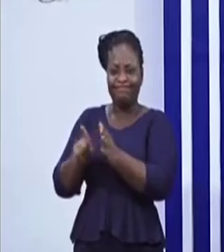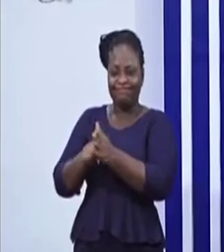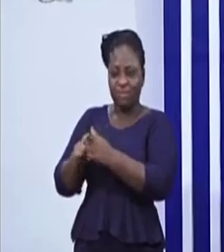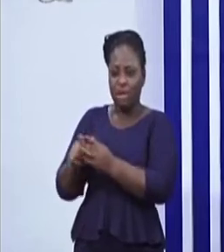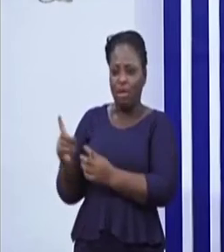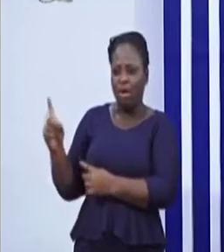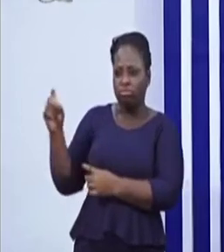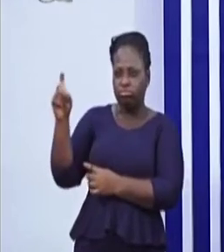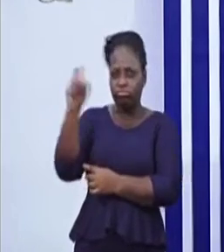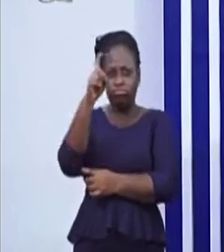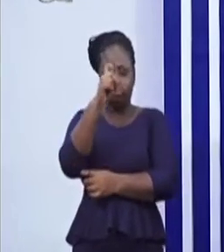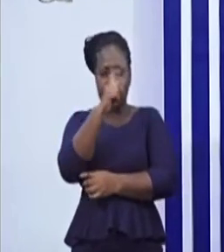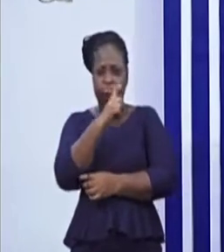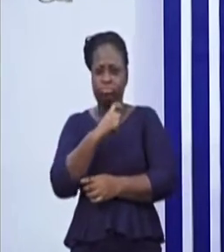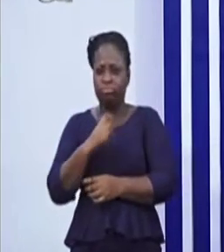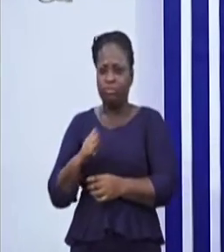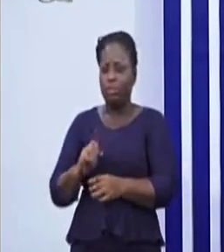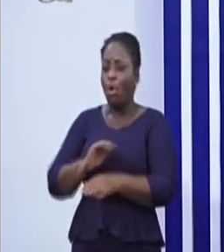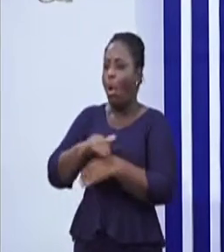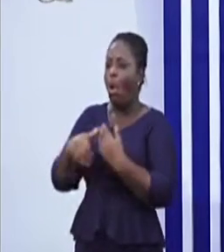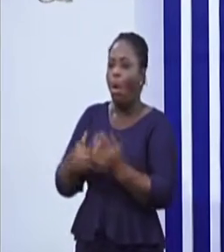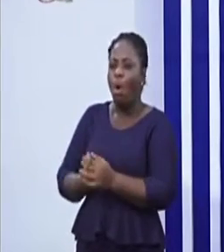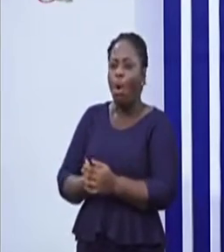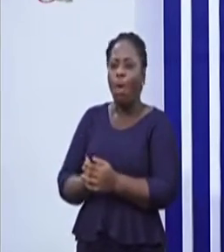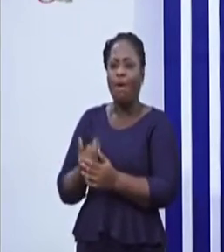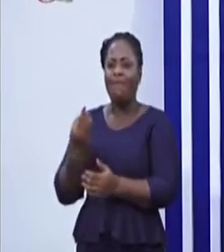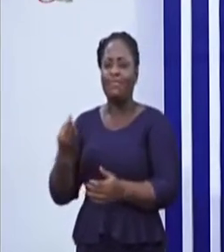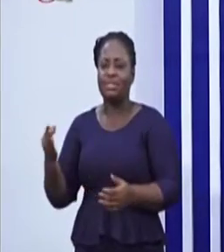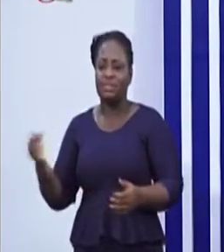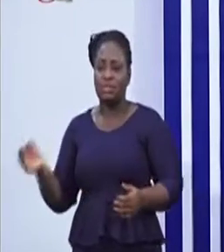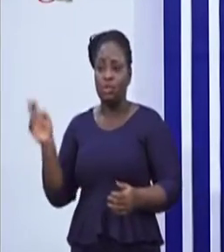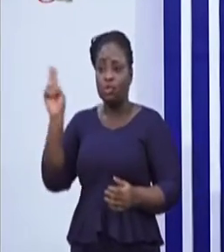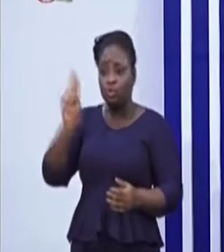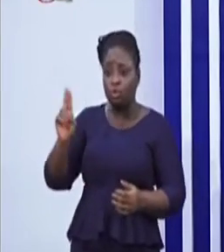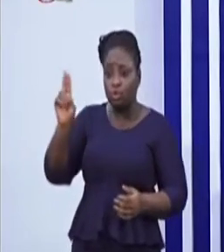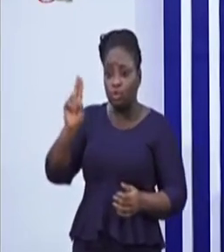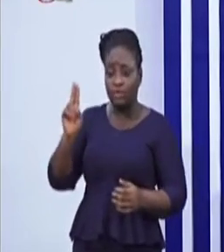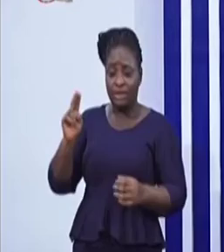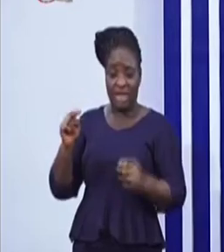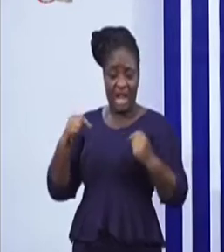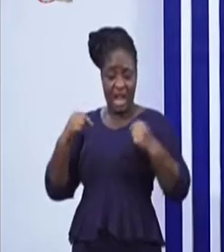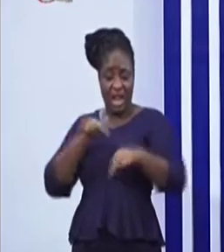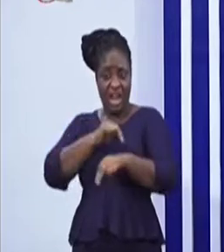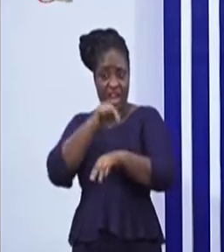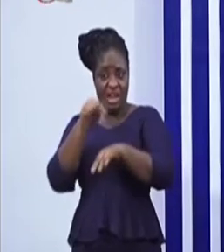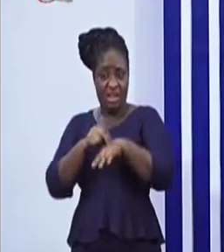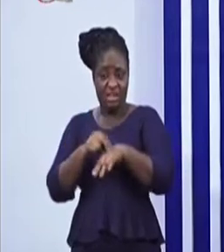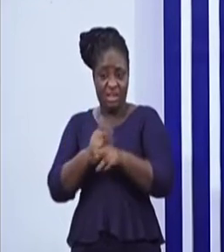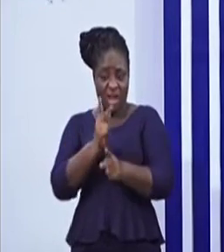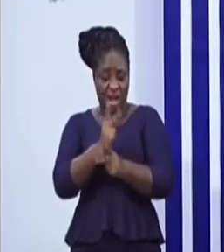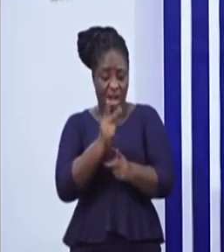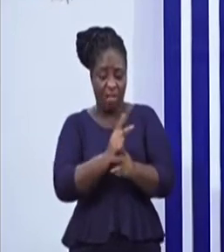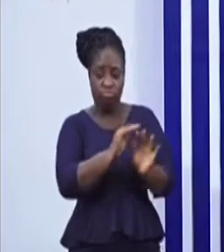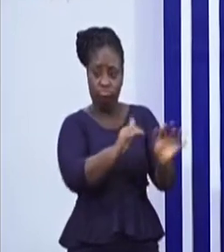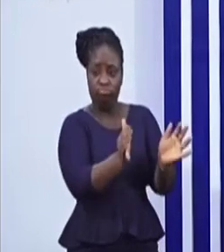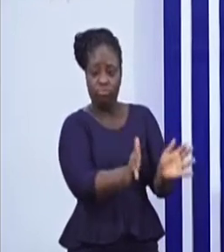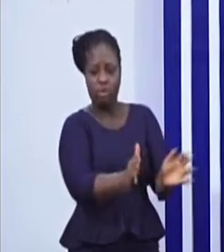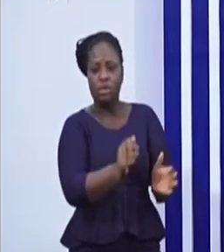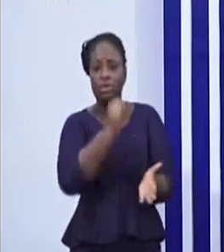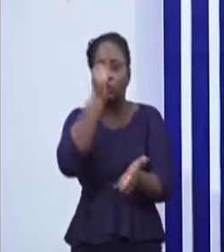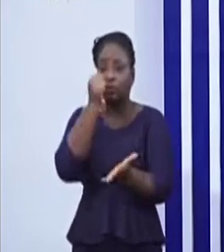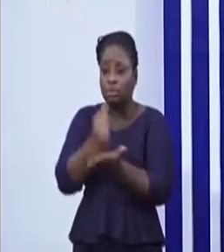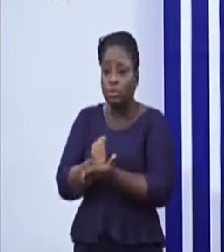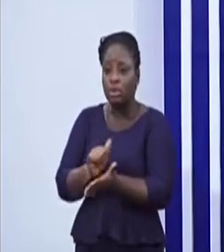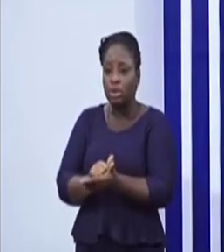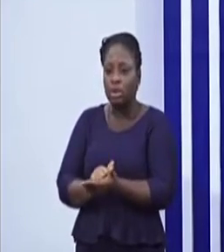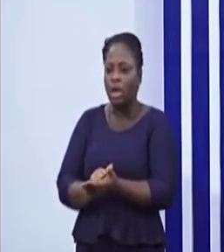fumigation exercise of all holding facilities used for the national quarantining program to ensure that each of